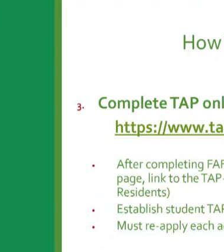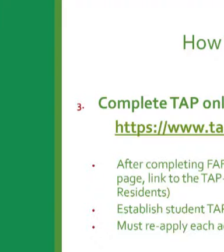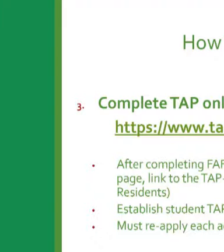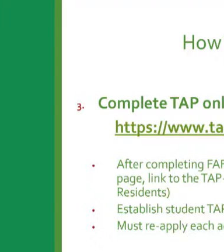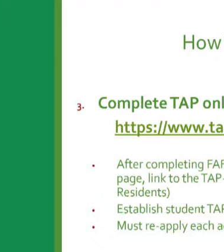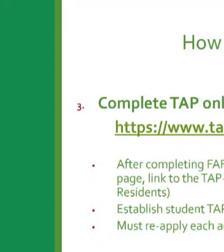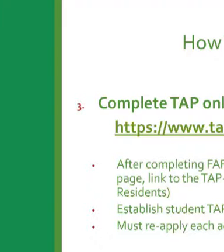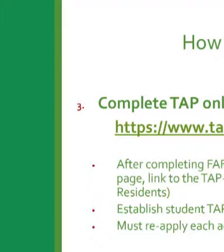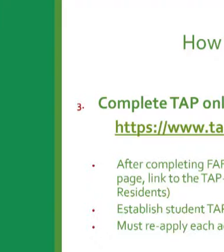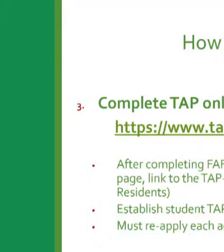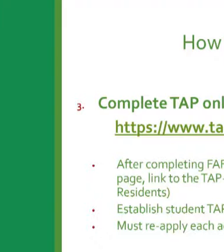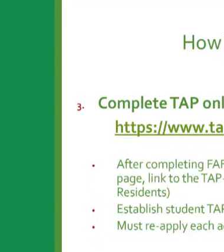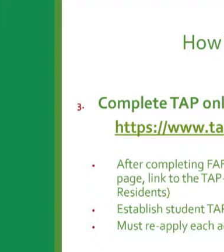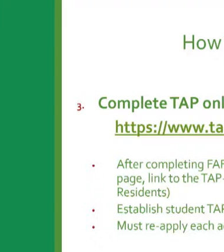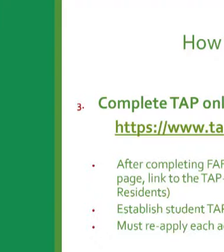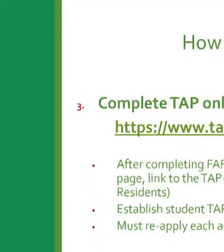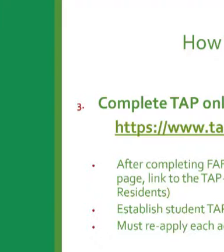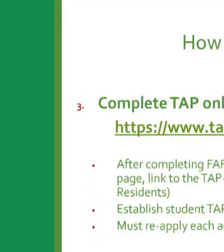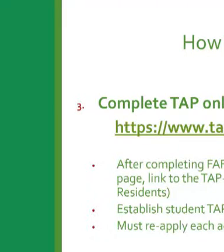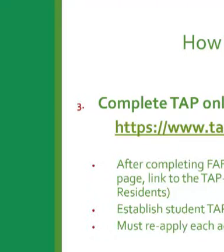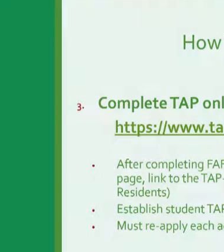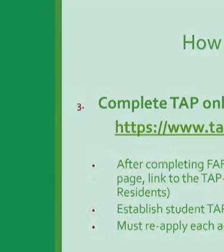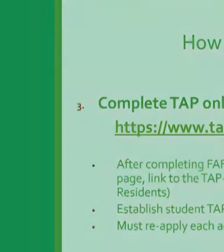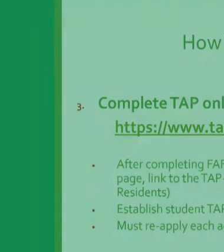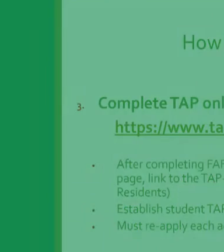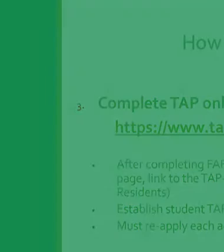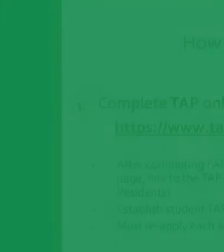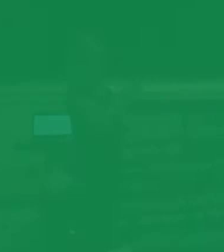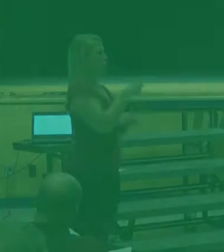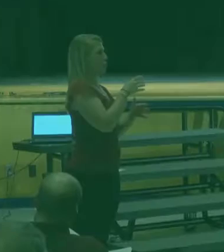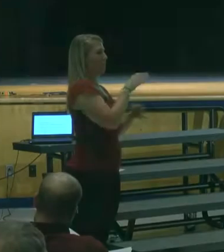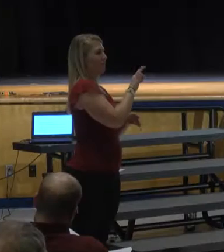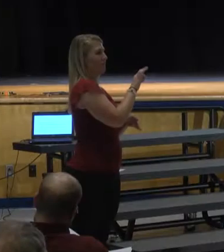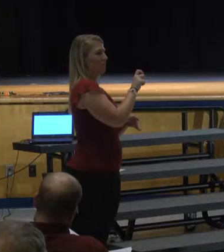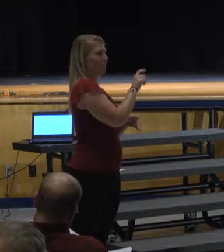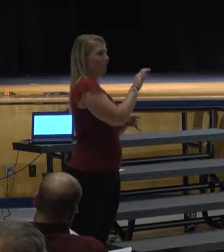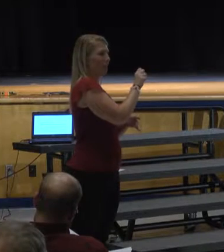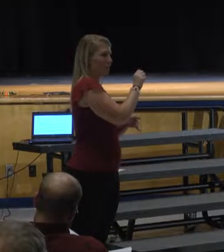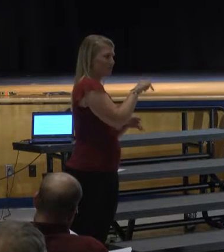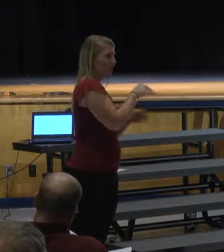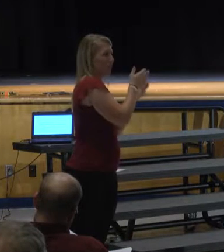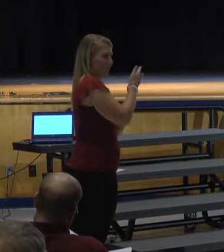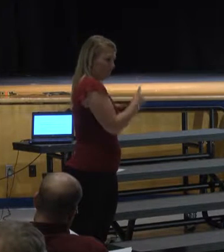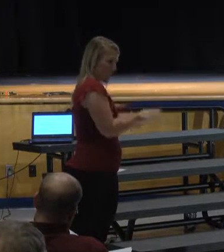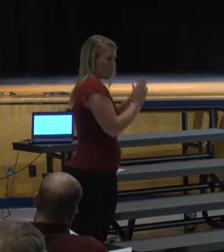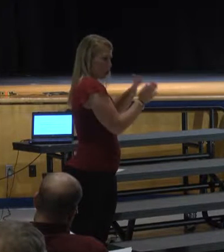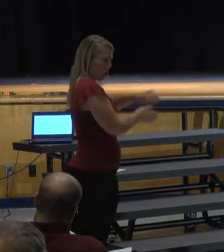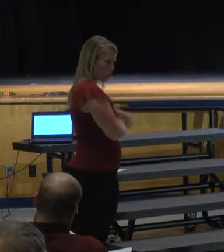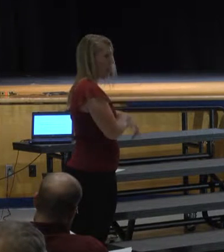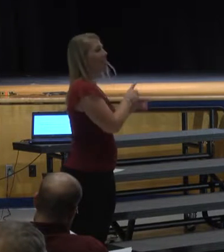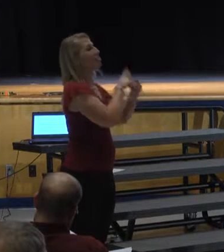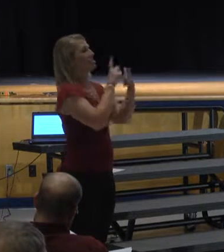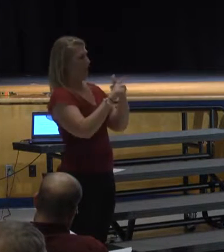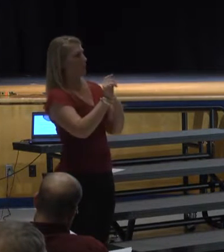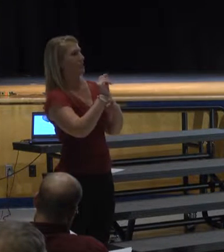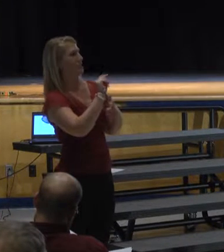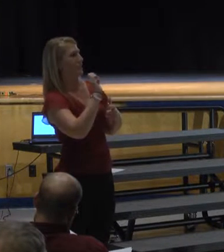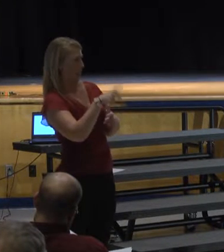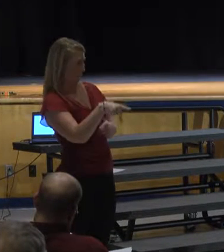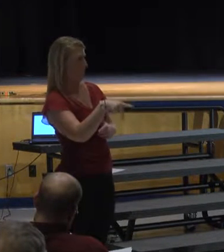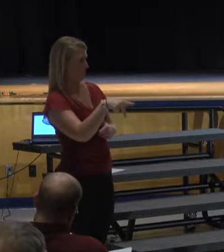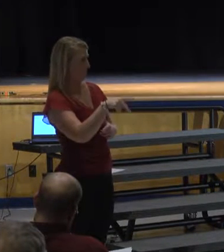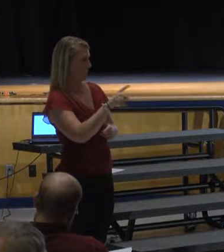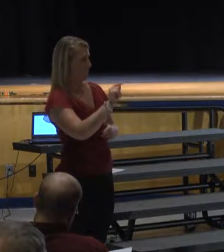application can only be done after the FAFSA is completed. The first way to do it is after you click submit on the FAFSA and you